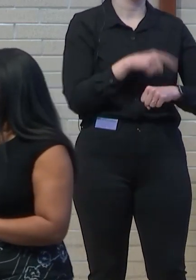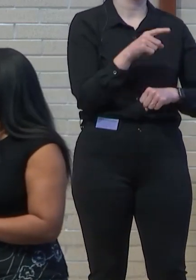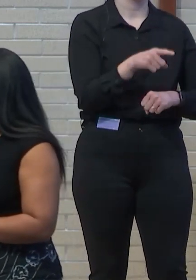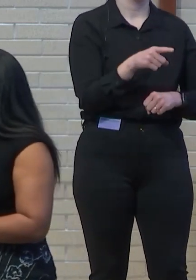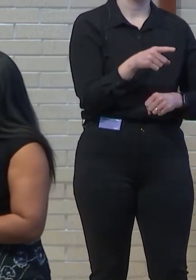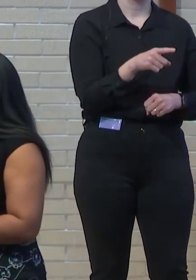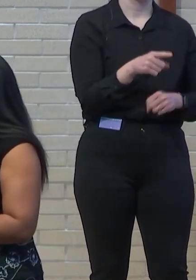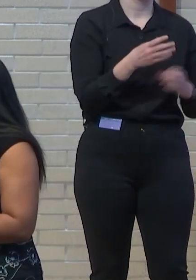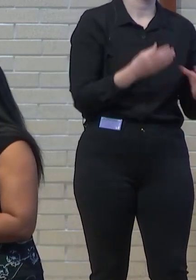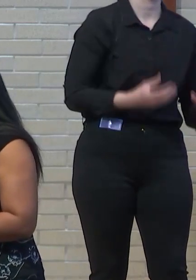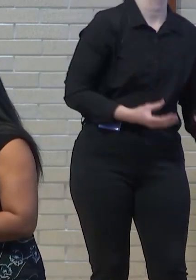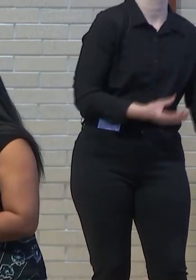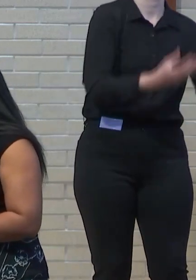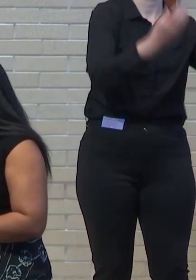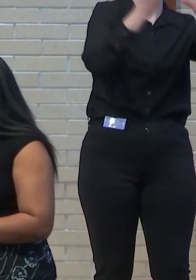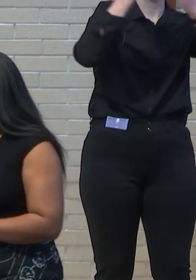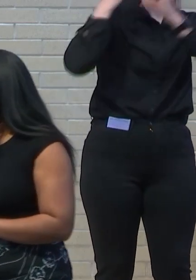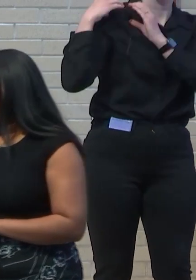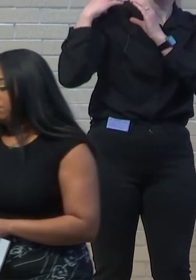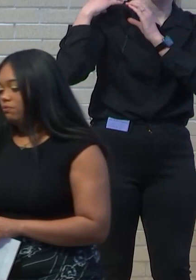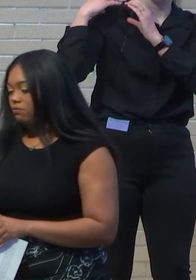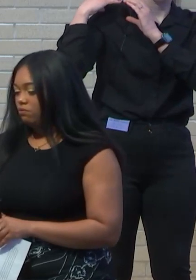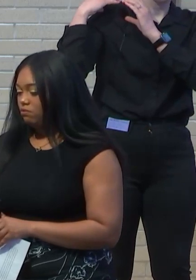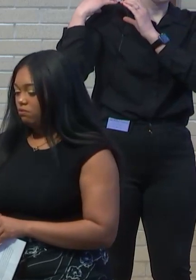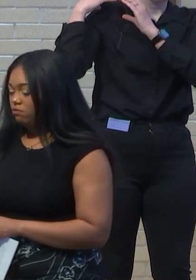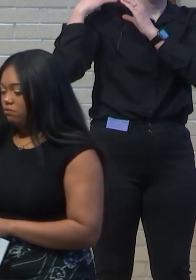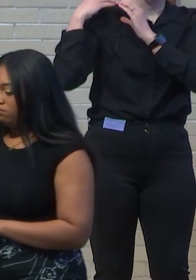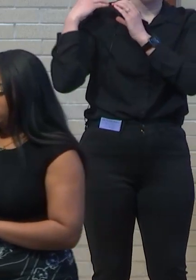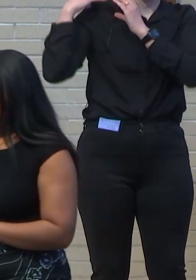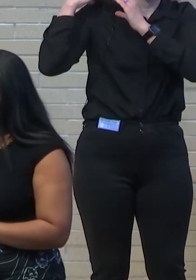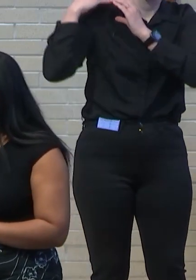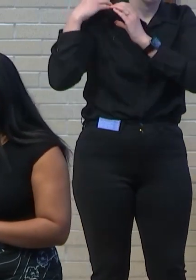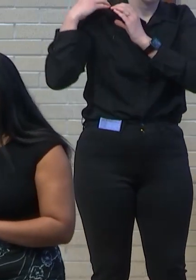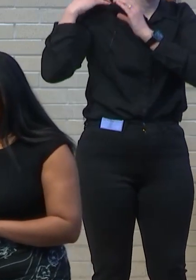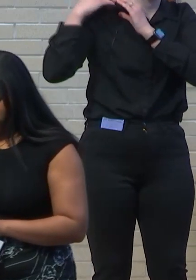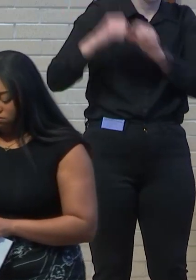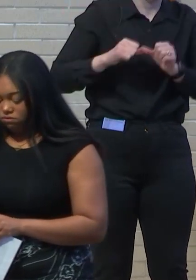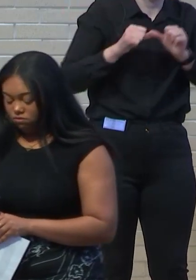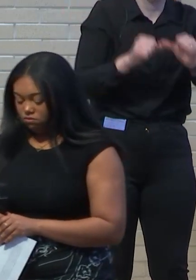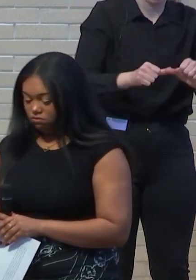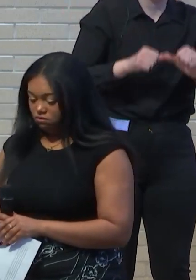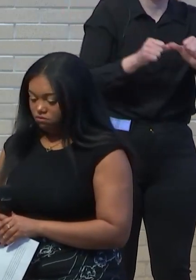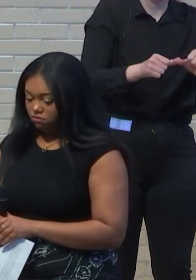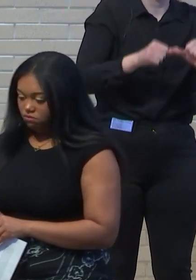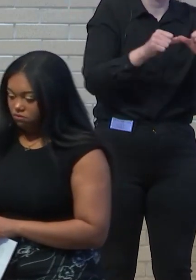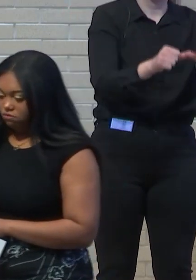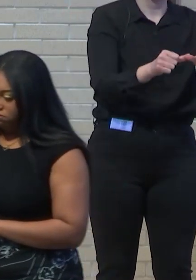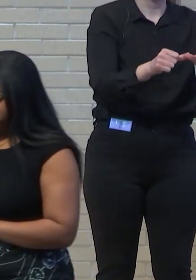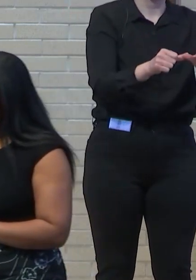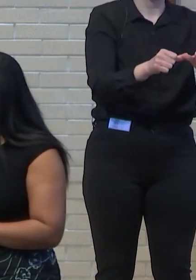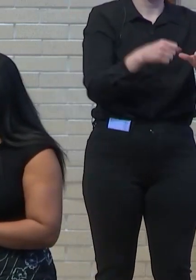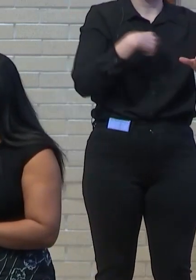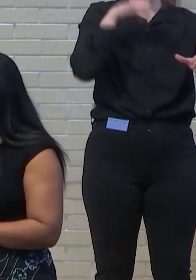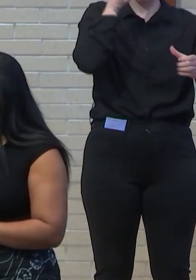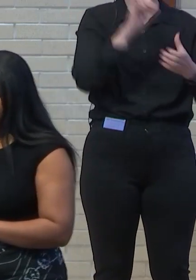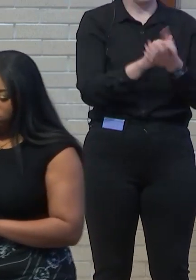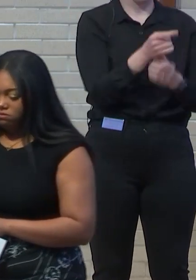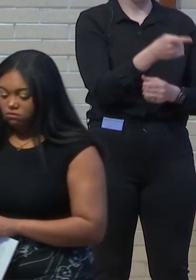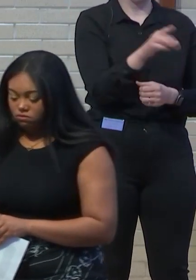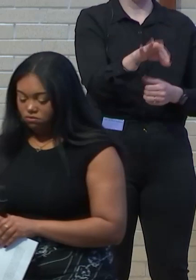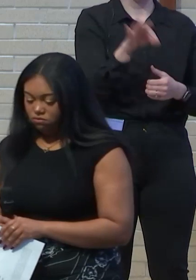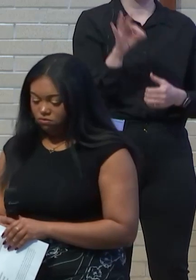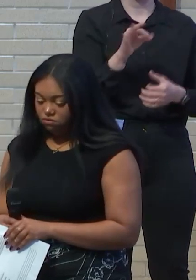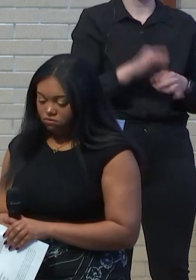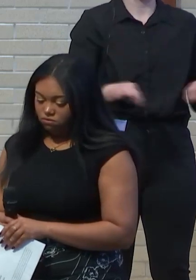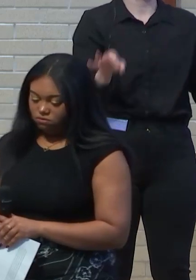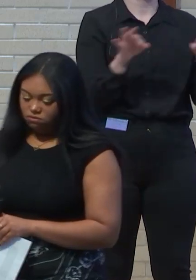shoulder like a bag of laundry and continue to soar like the eagle you are. I don't believe you chose to be the family member to